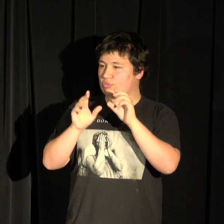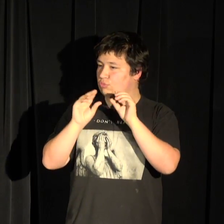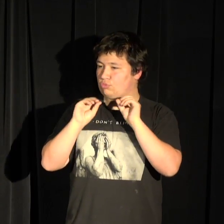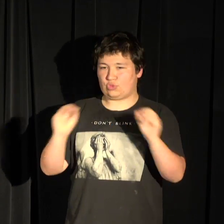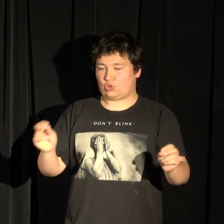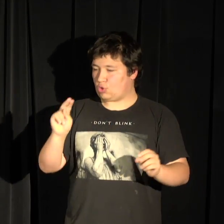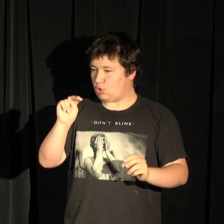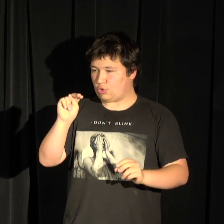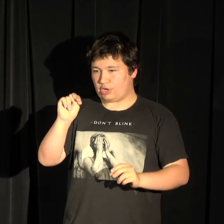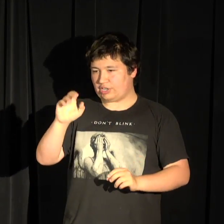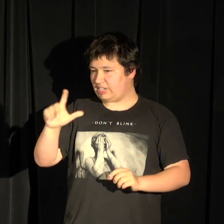Third,